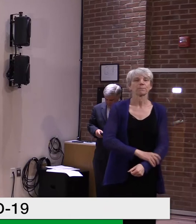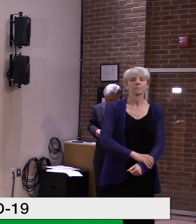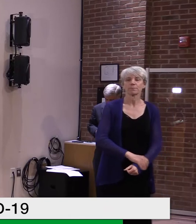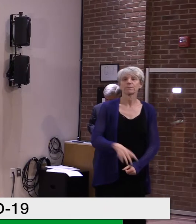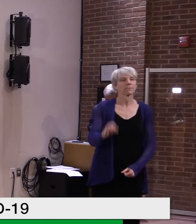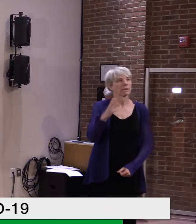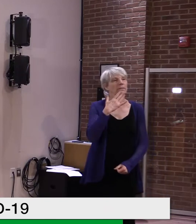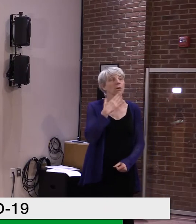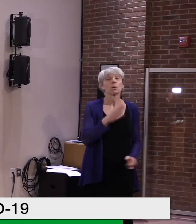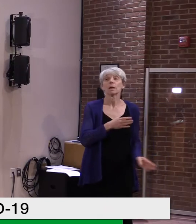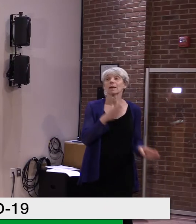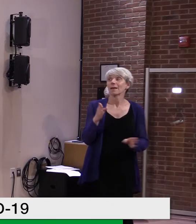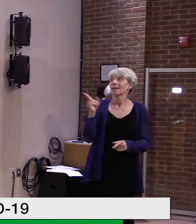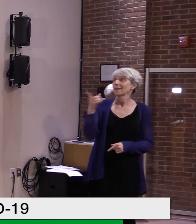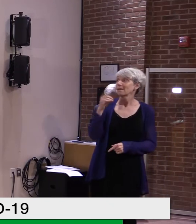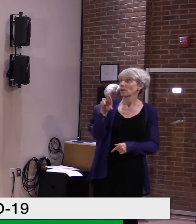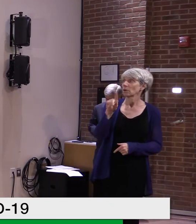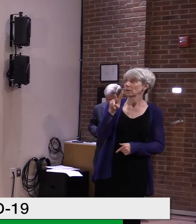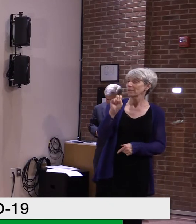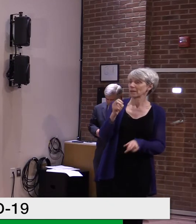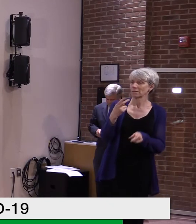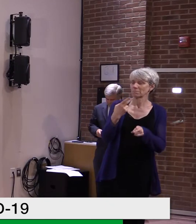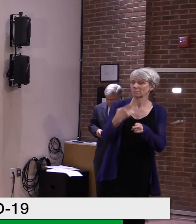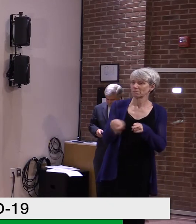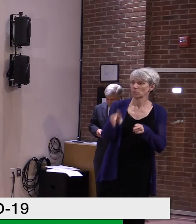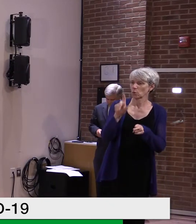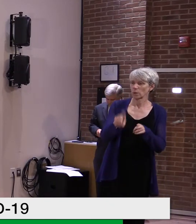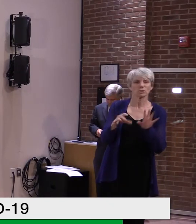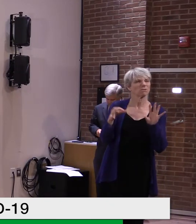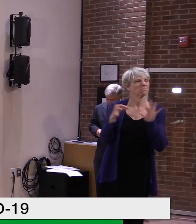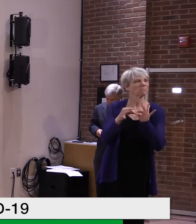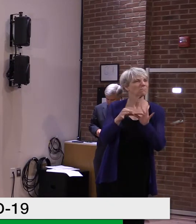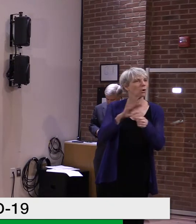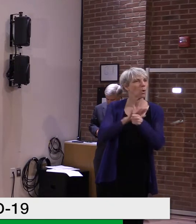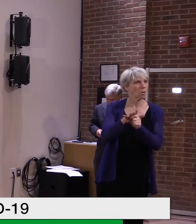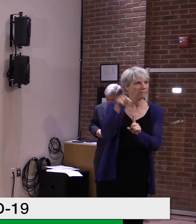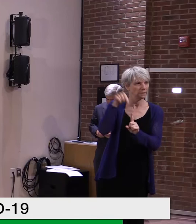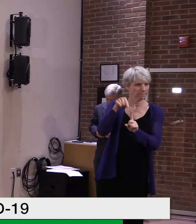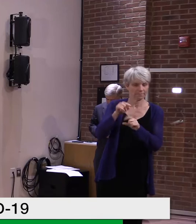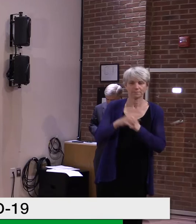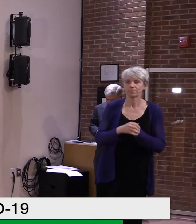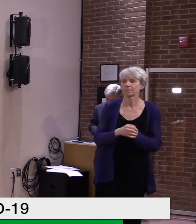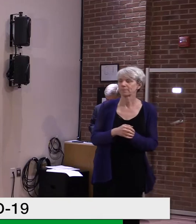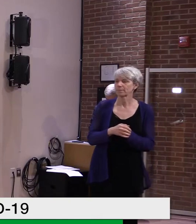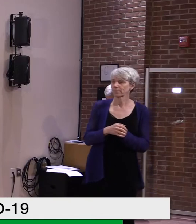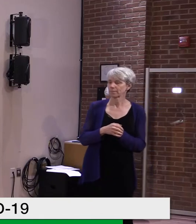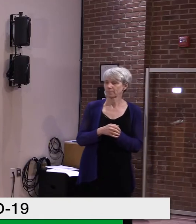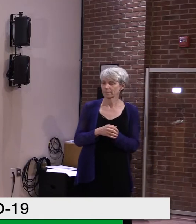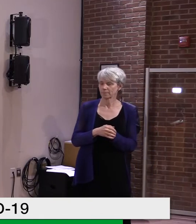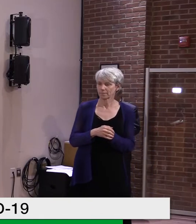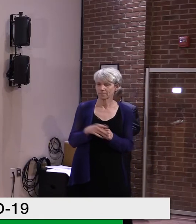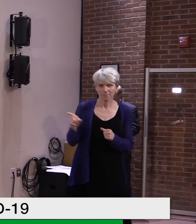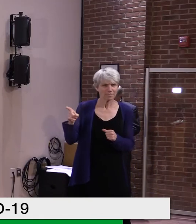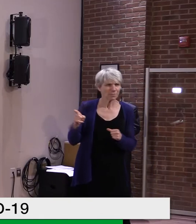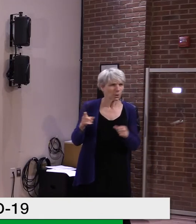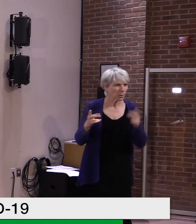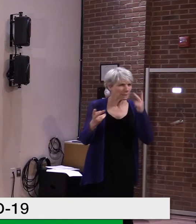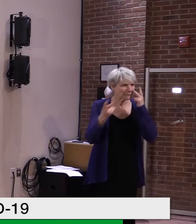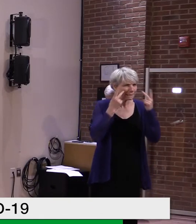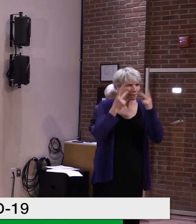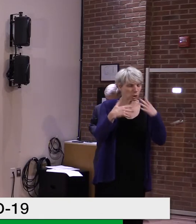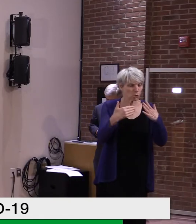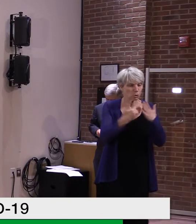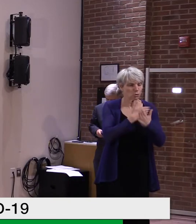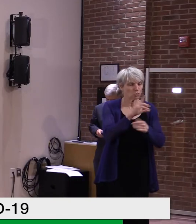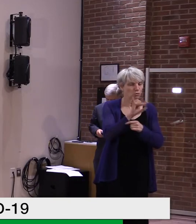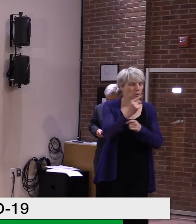Great. And Dr. Levine, just a quick unrelated COVID question. I'm sure you've seen that there's a new Alzheimer's treatment drug, the first one